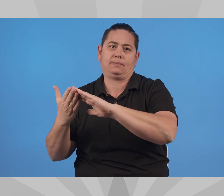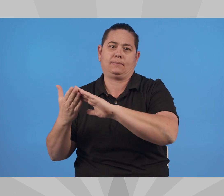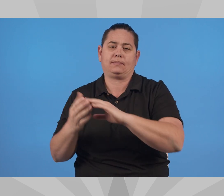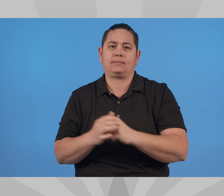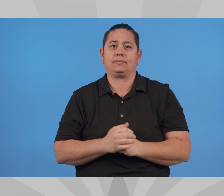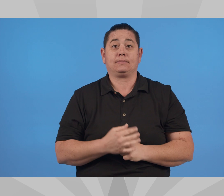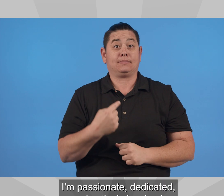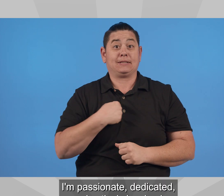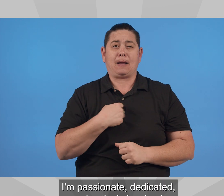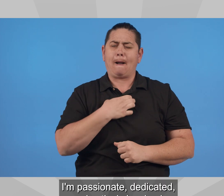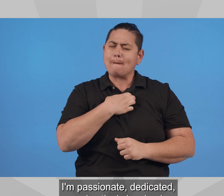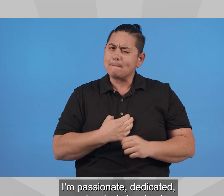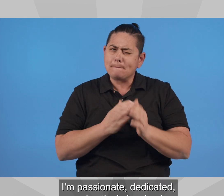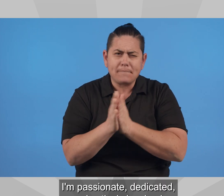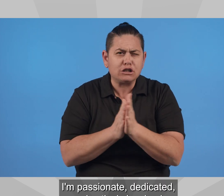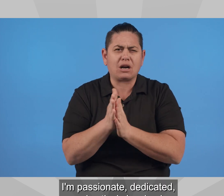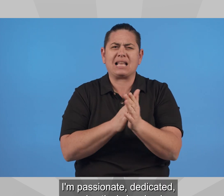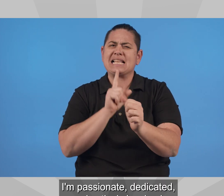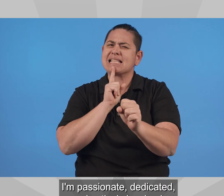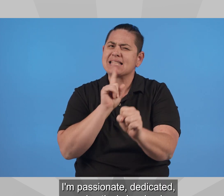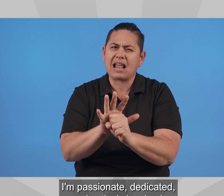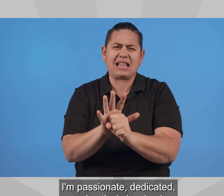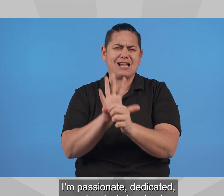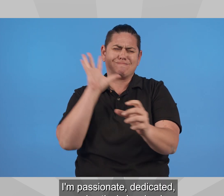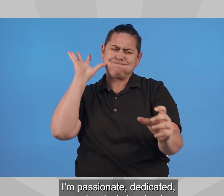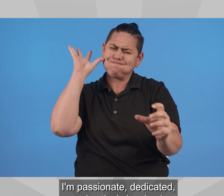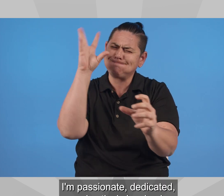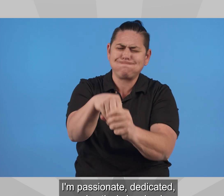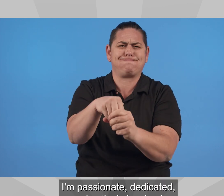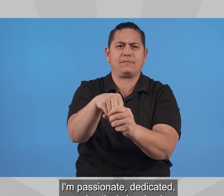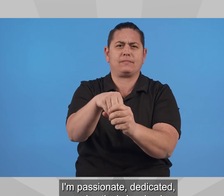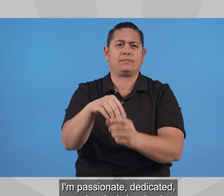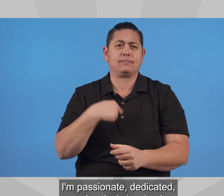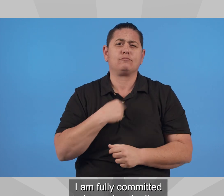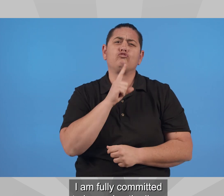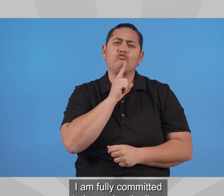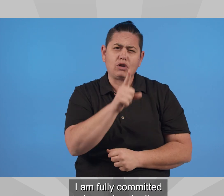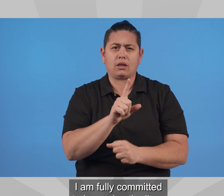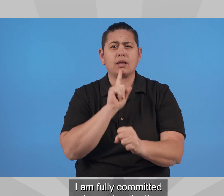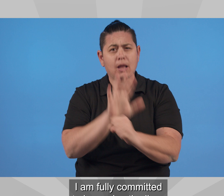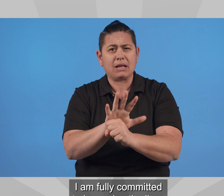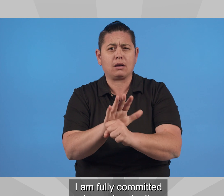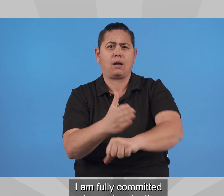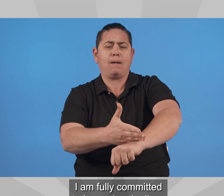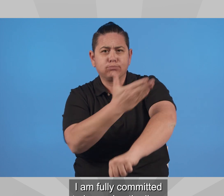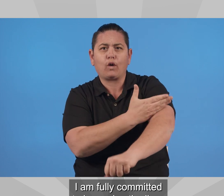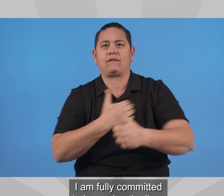I'm passionate, dedicated, and actively involved. I am fully committed to improving the lives